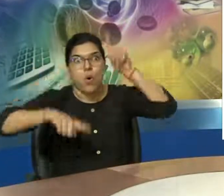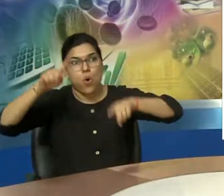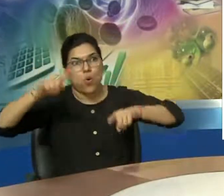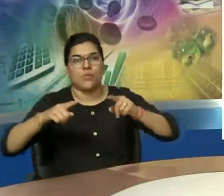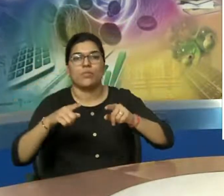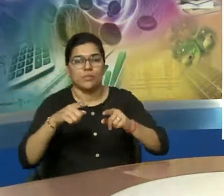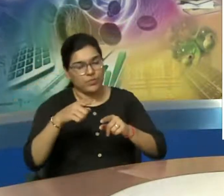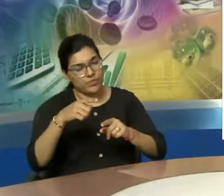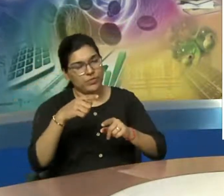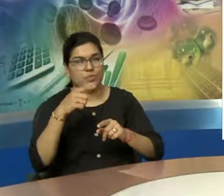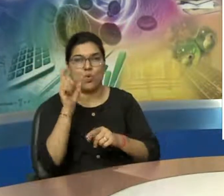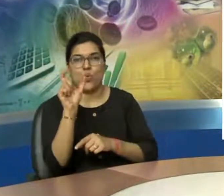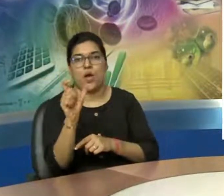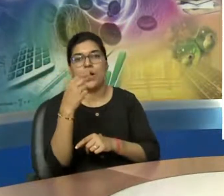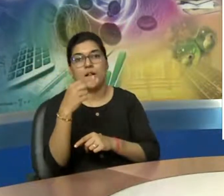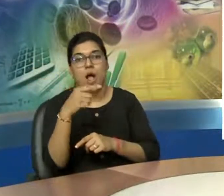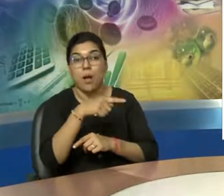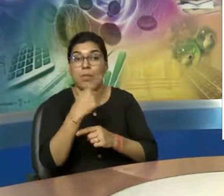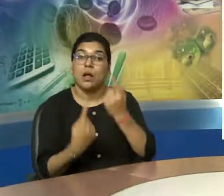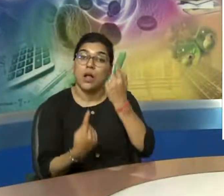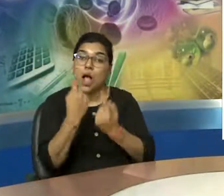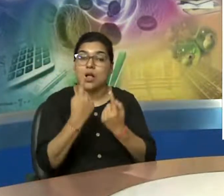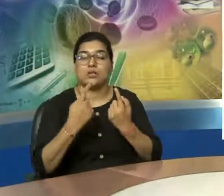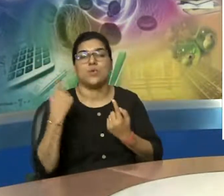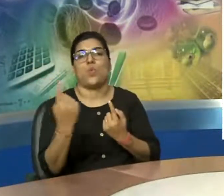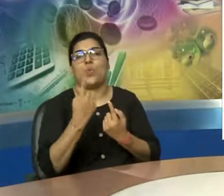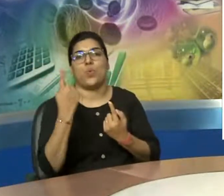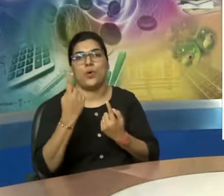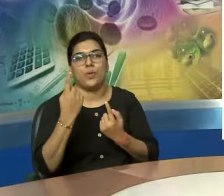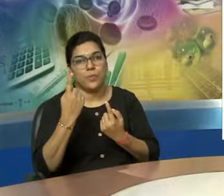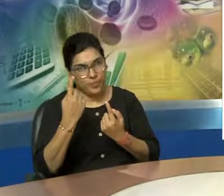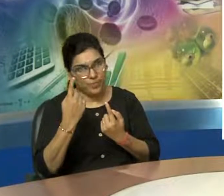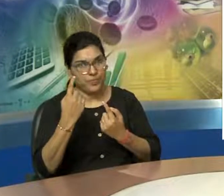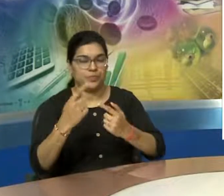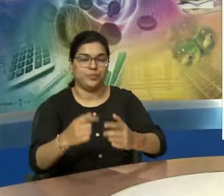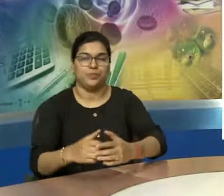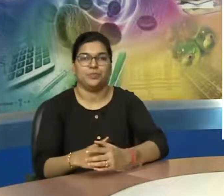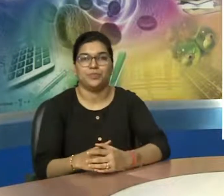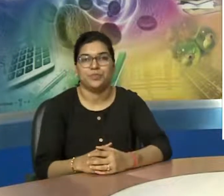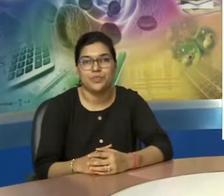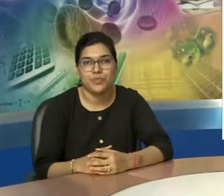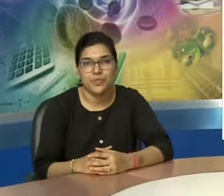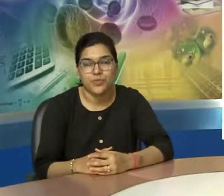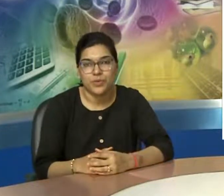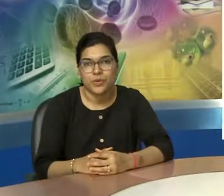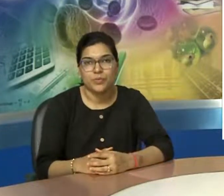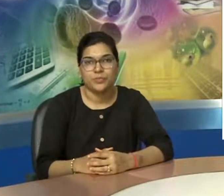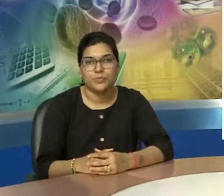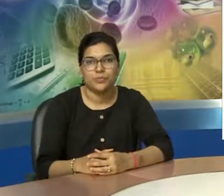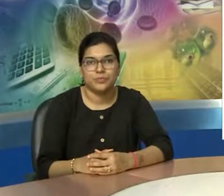Vegetation, plants can be long or short. So this word is used for all kinds of